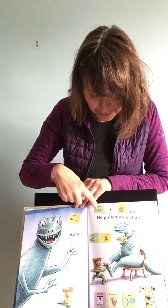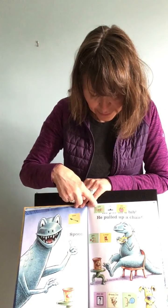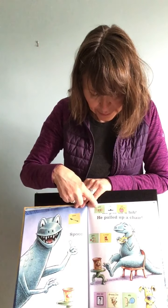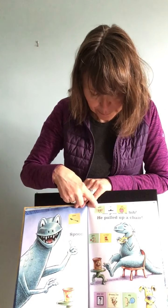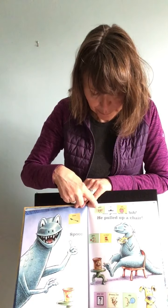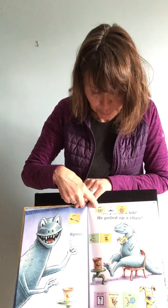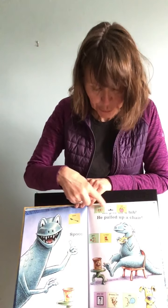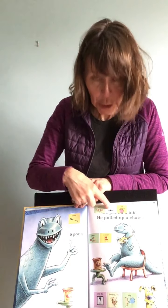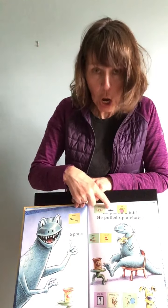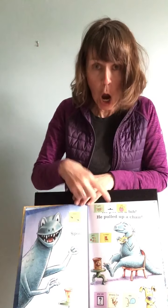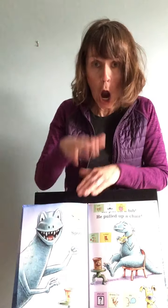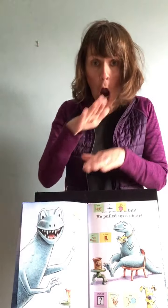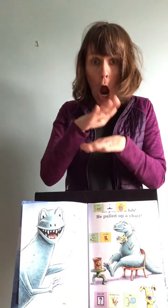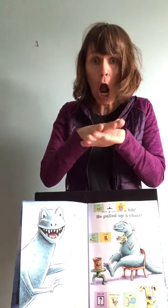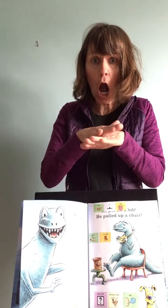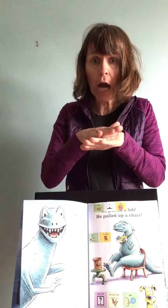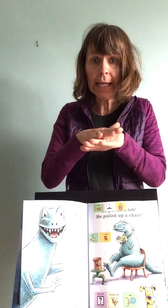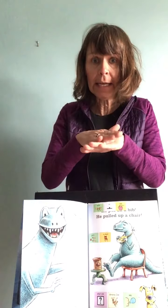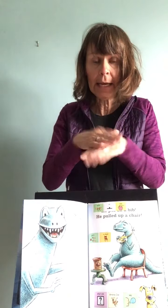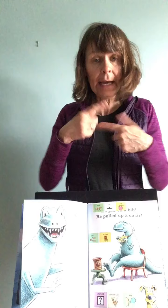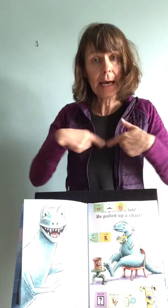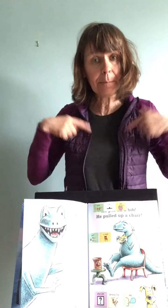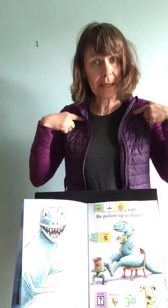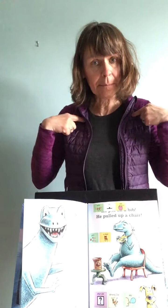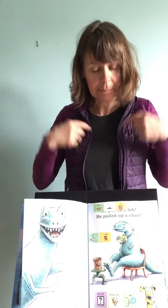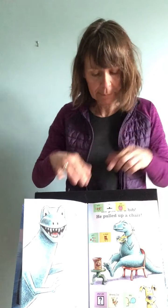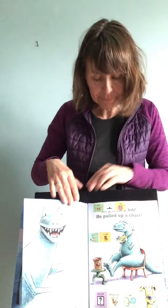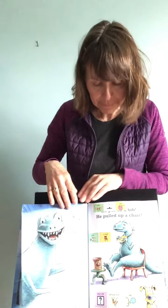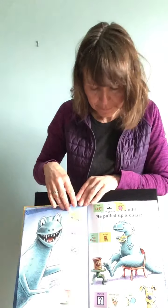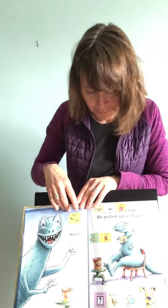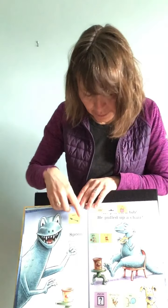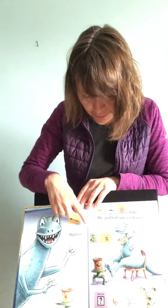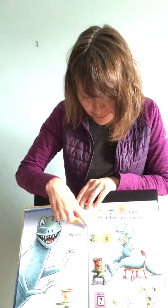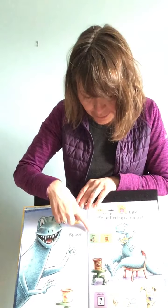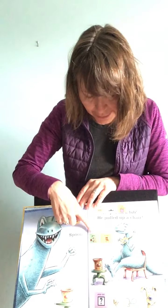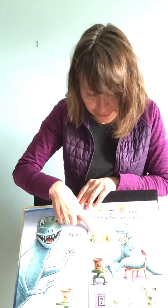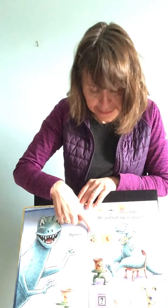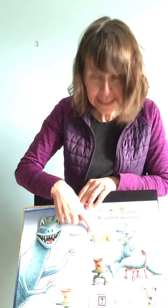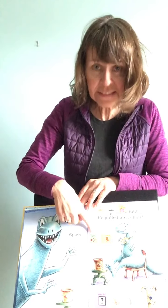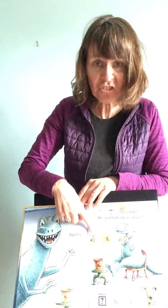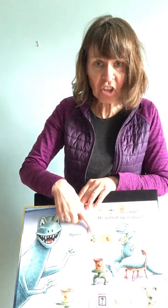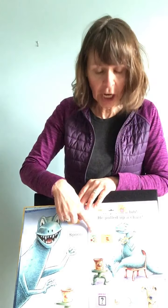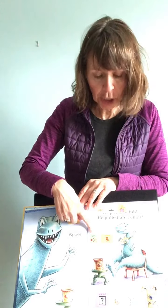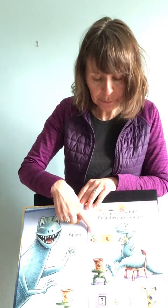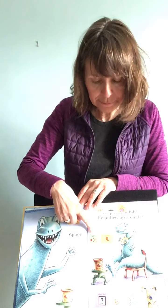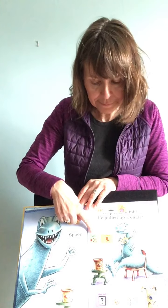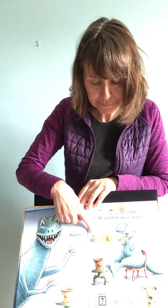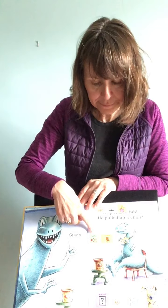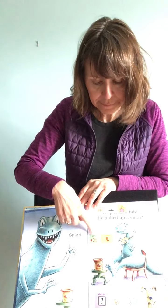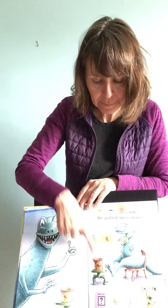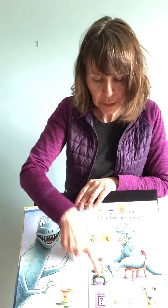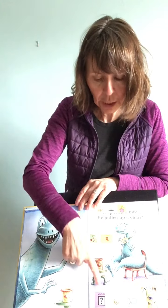He put on a bib and he gets a chair.